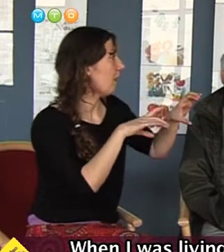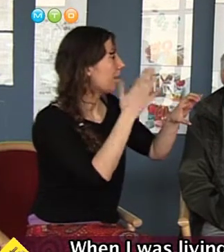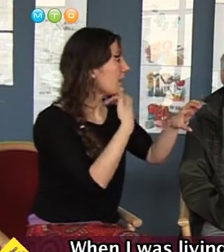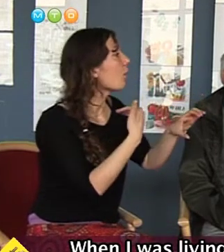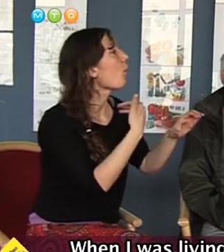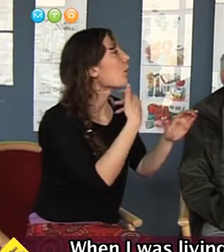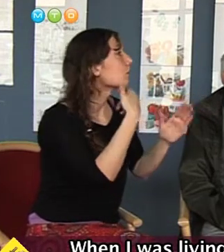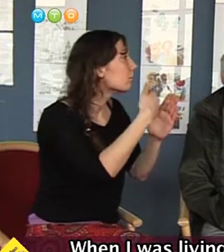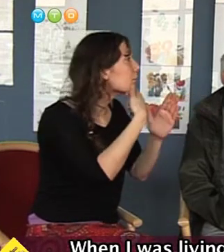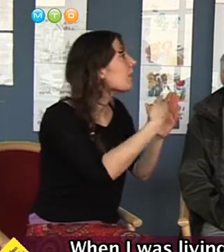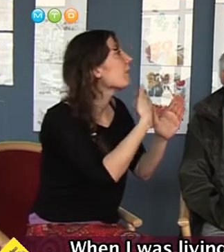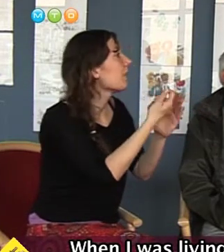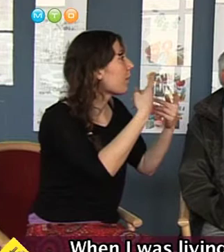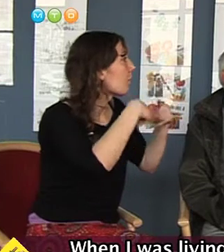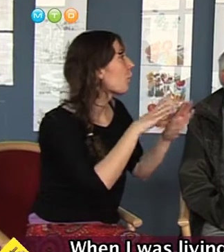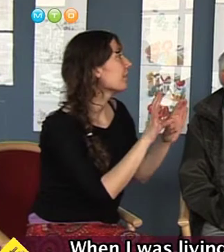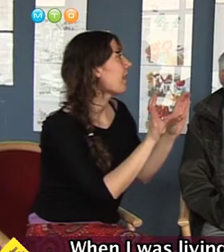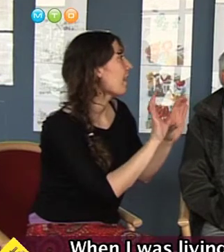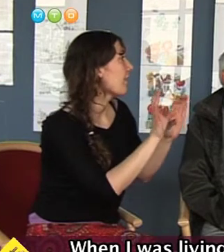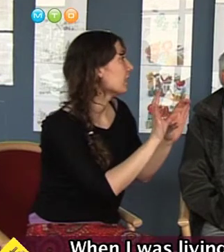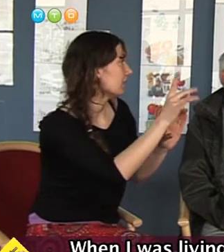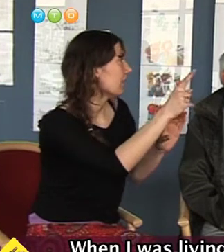well for a Welsh television channel,